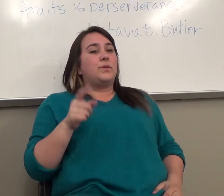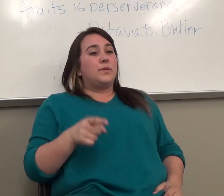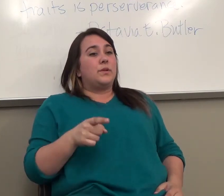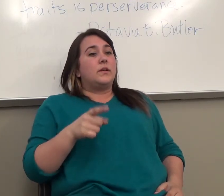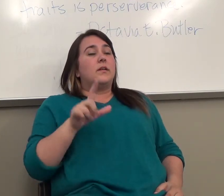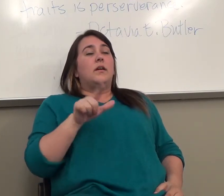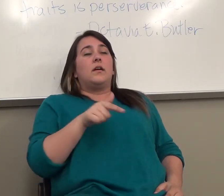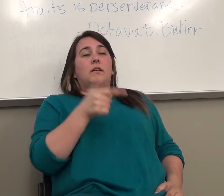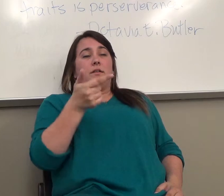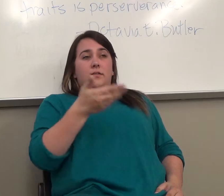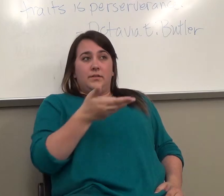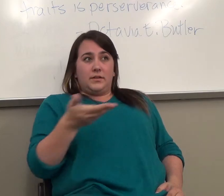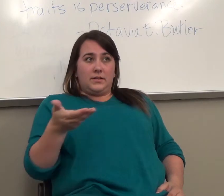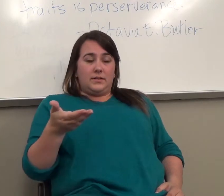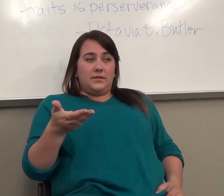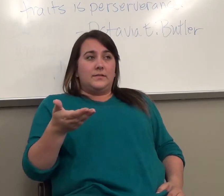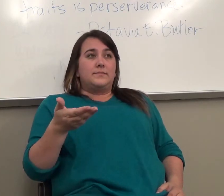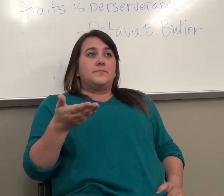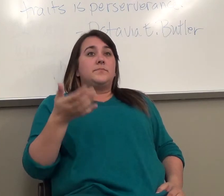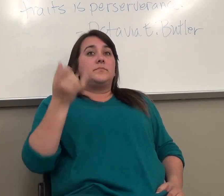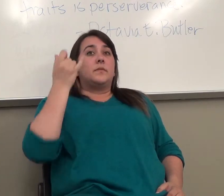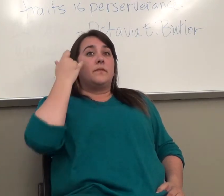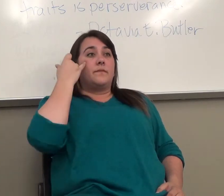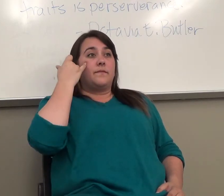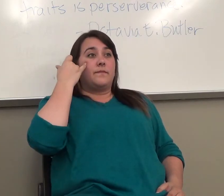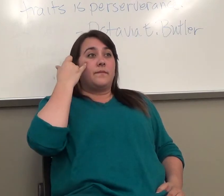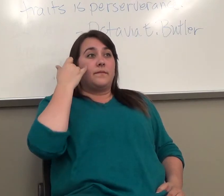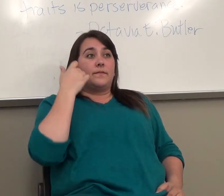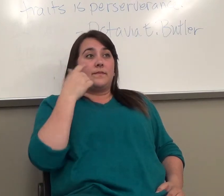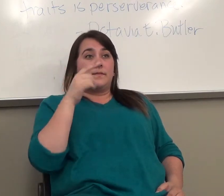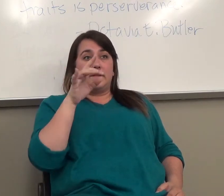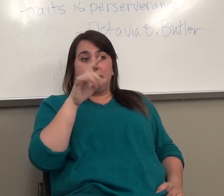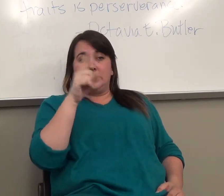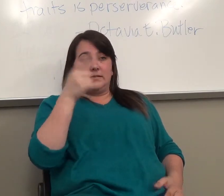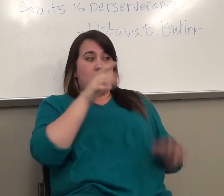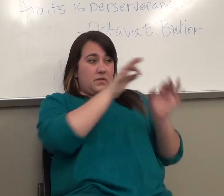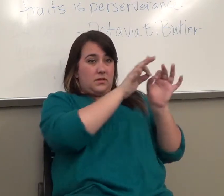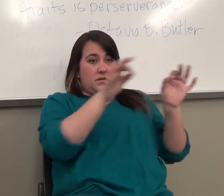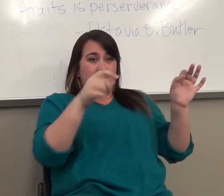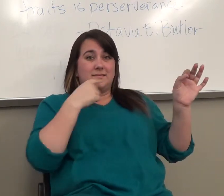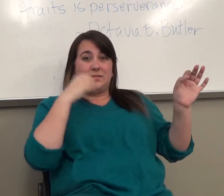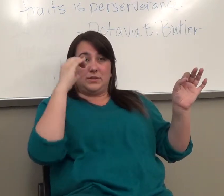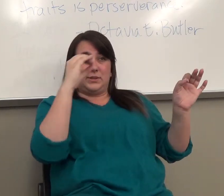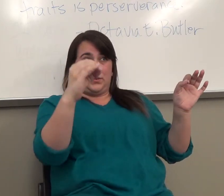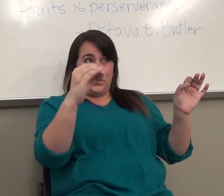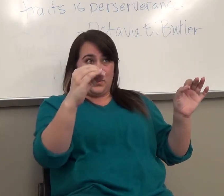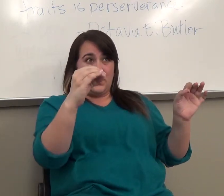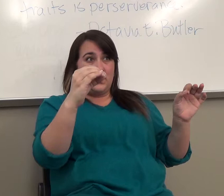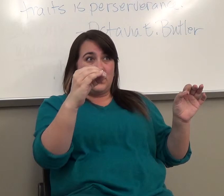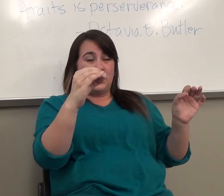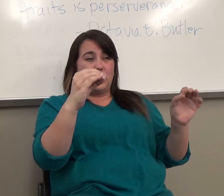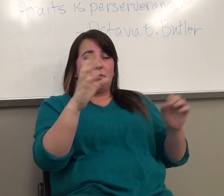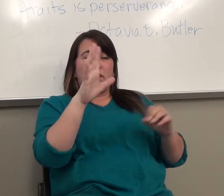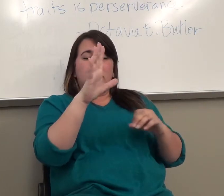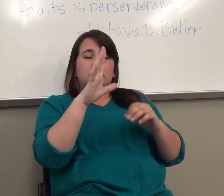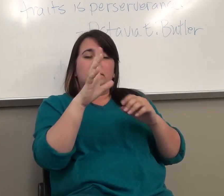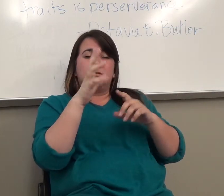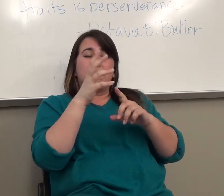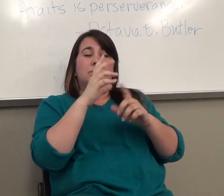thing. If you have a 0 on something, and please, here's the thing about this, the journal.